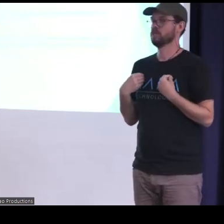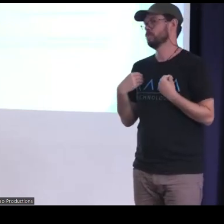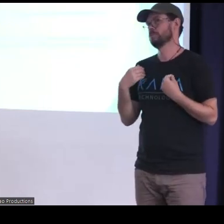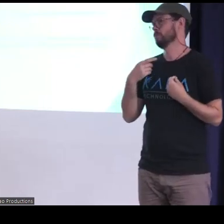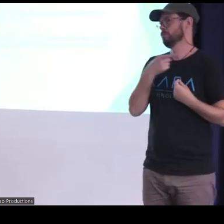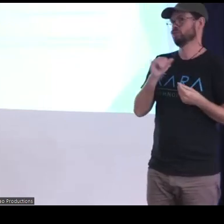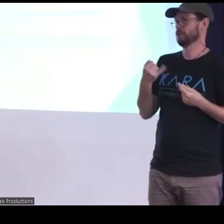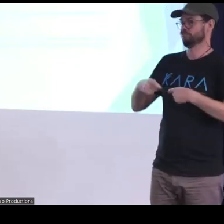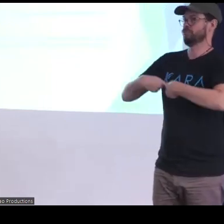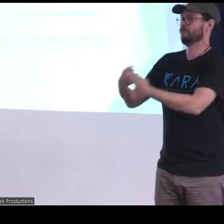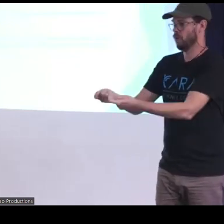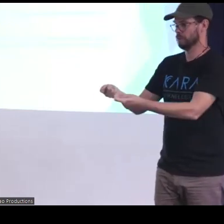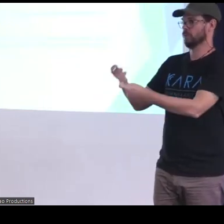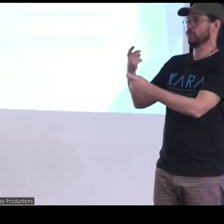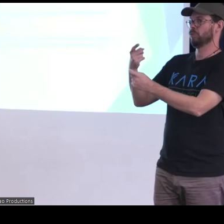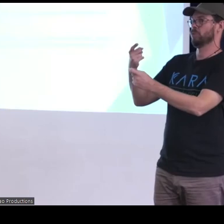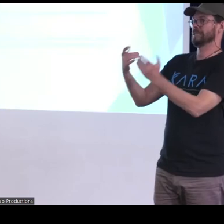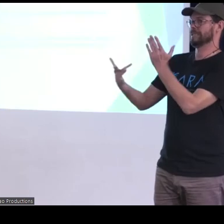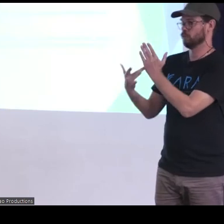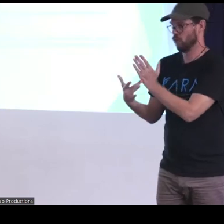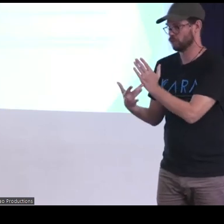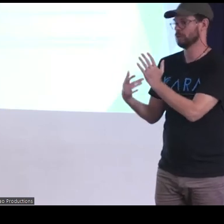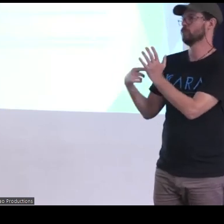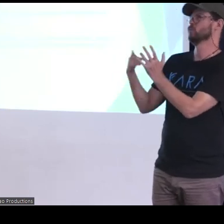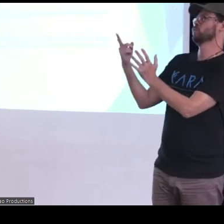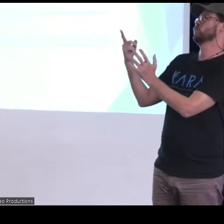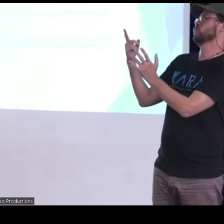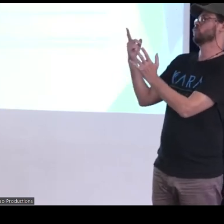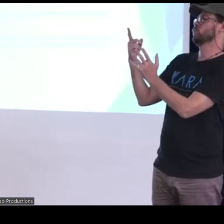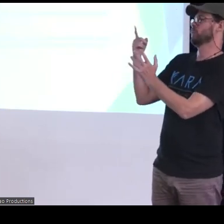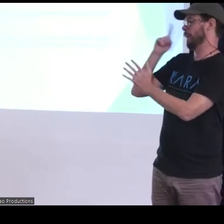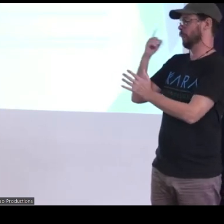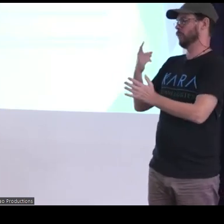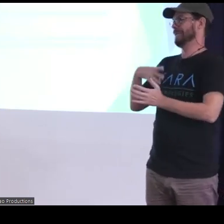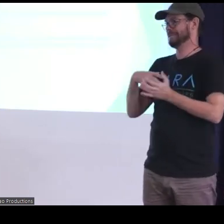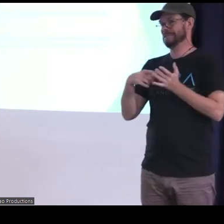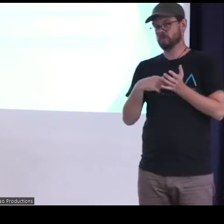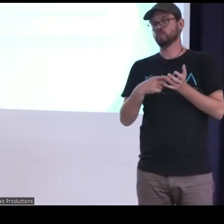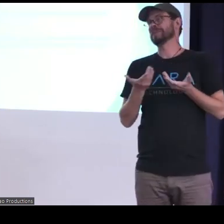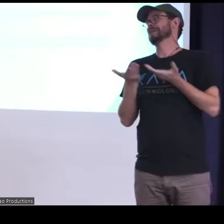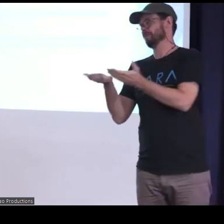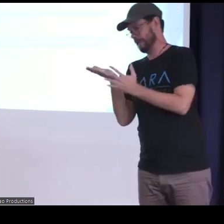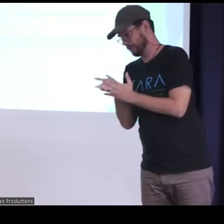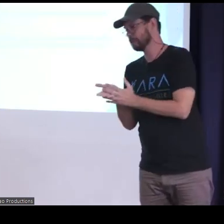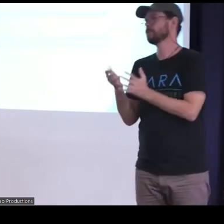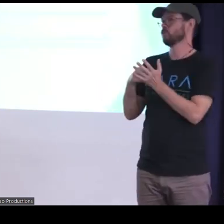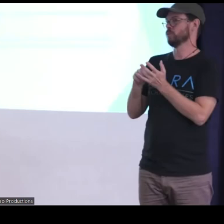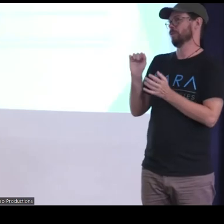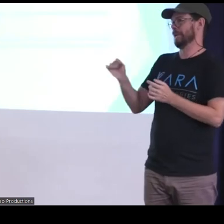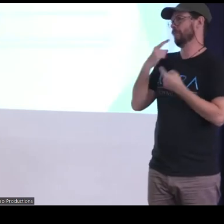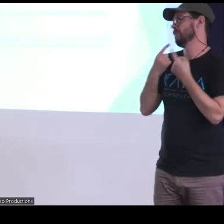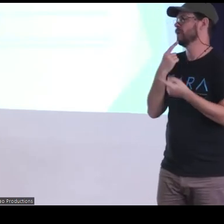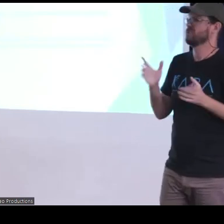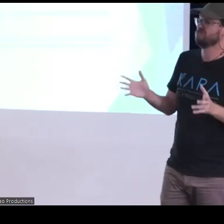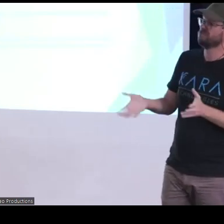be how it would be disseminated. So CARA wouldn't be collecting people's information. They're providing the technology to these departments